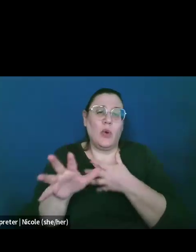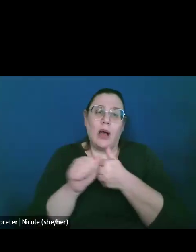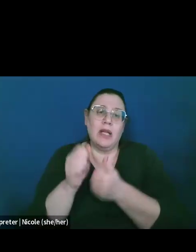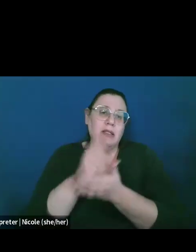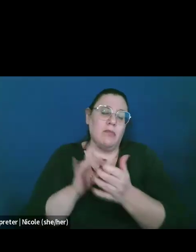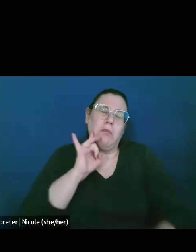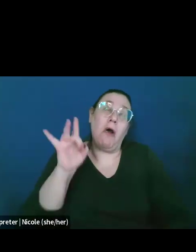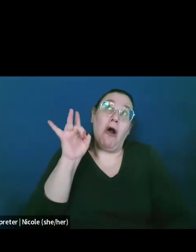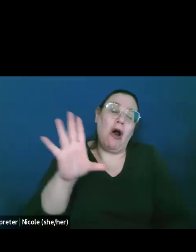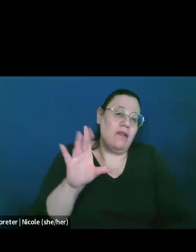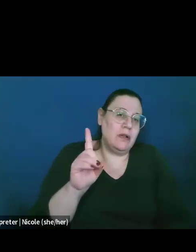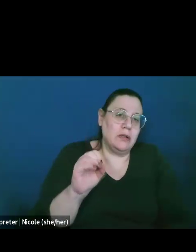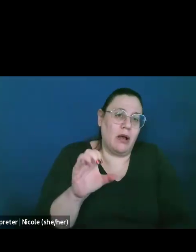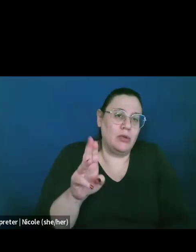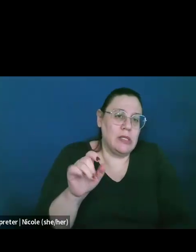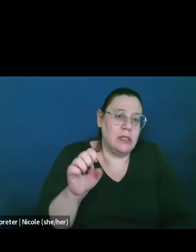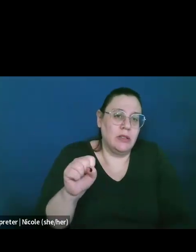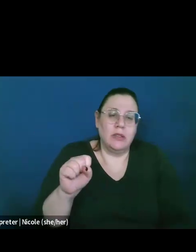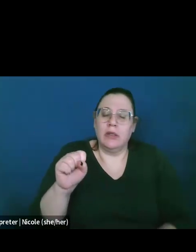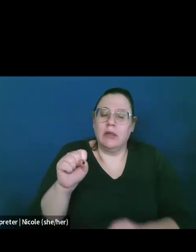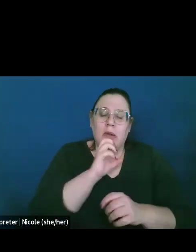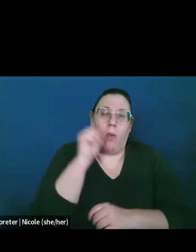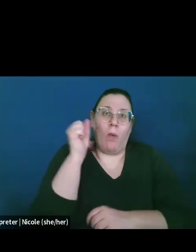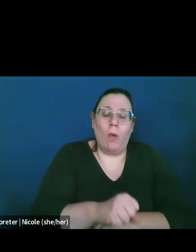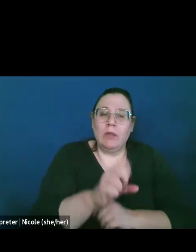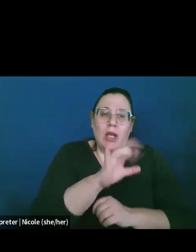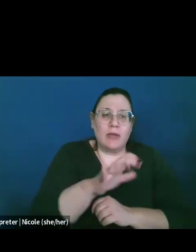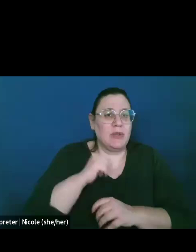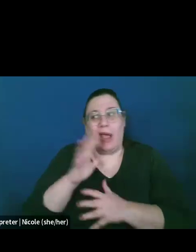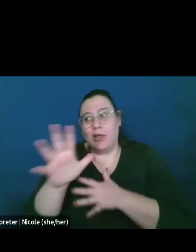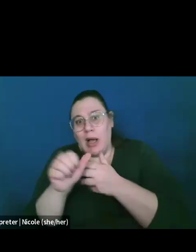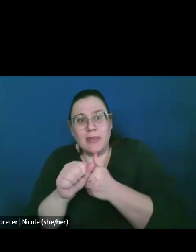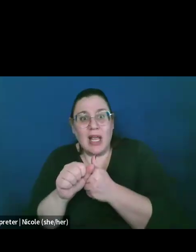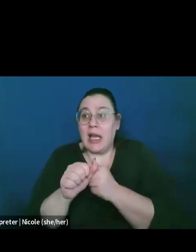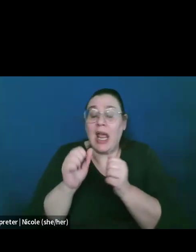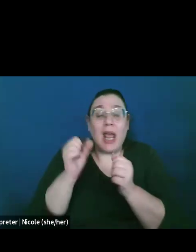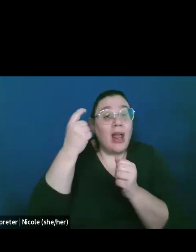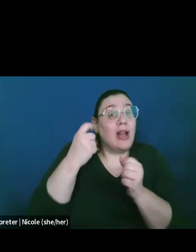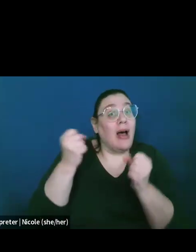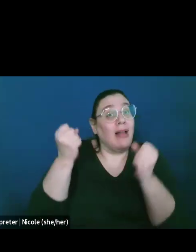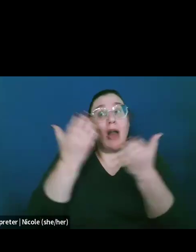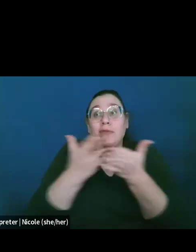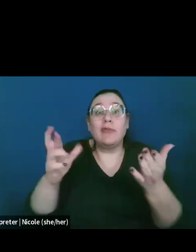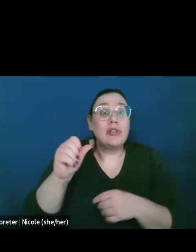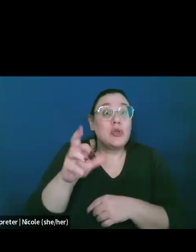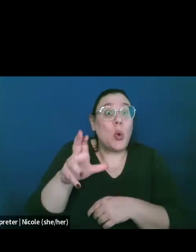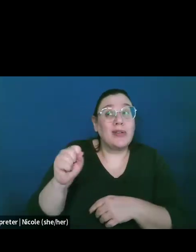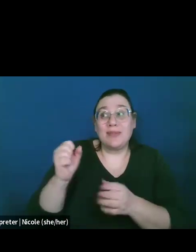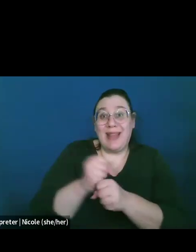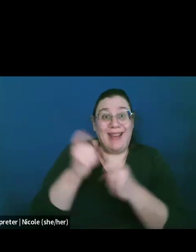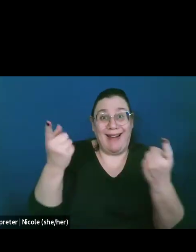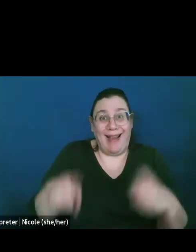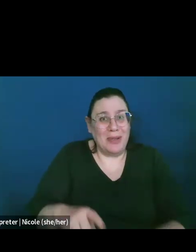to do this all with very limited resources. So how that